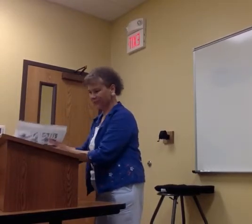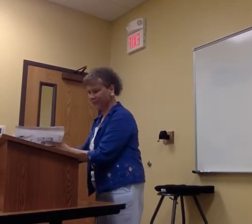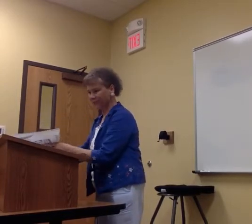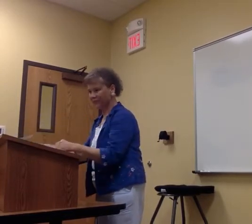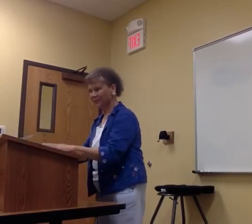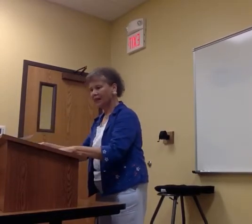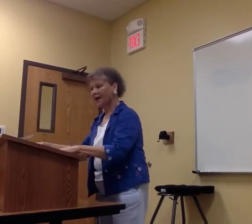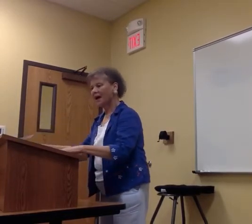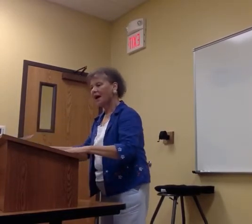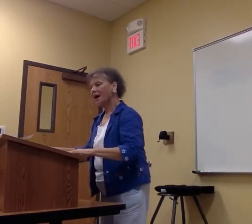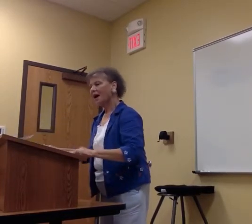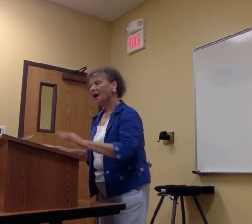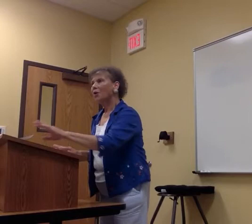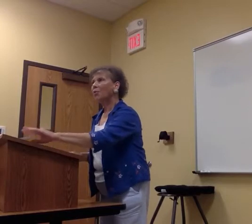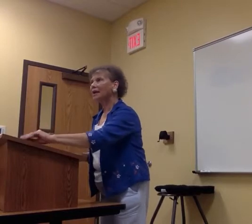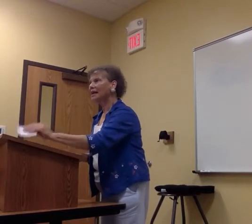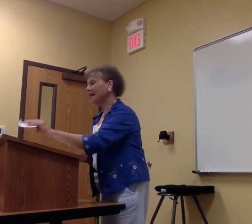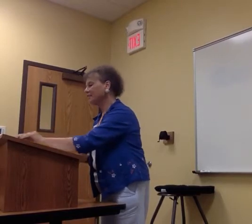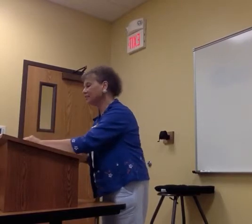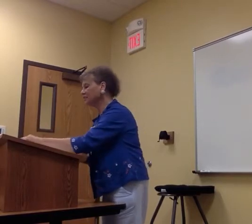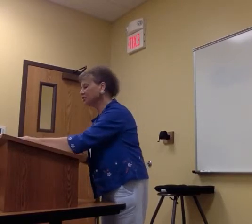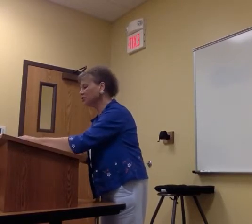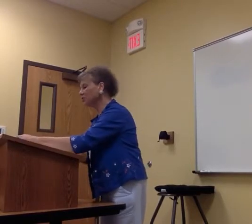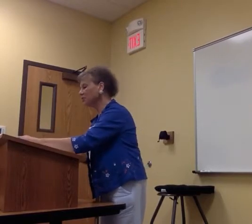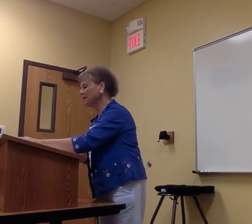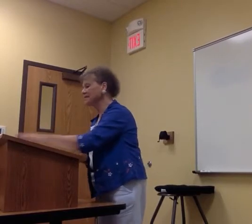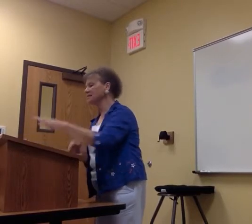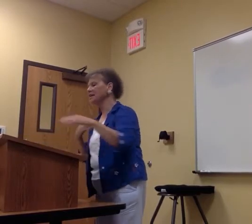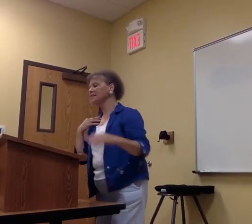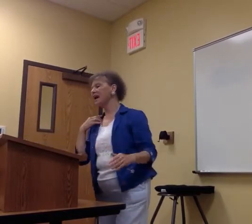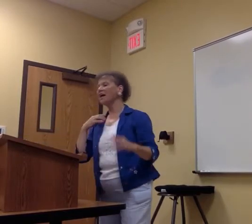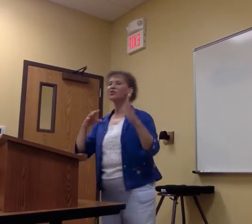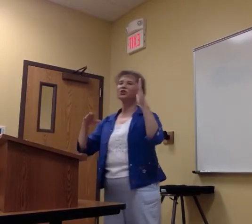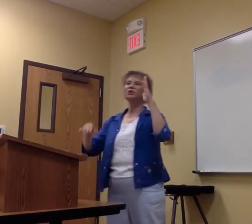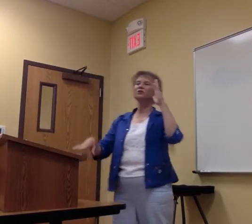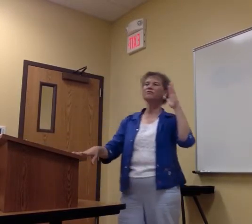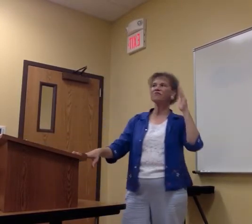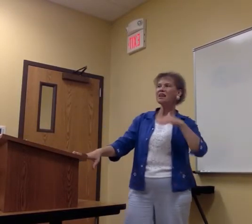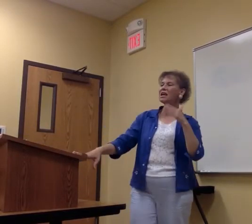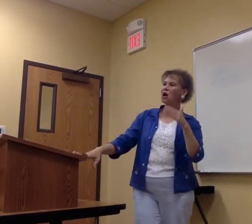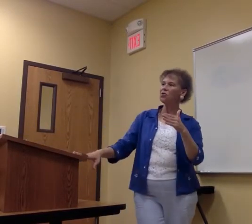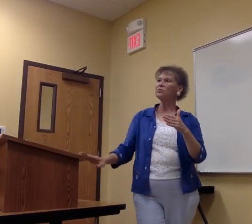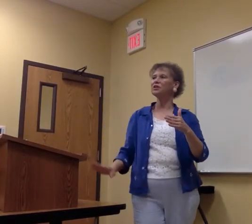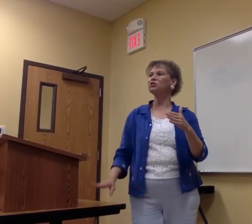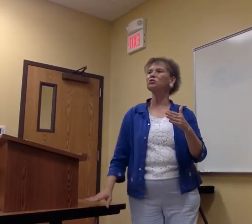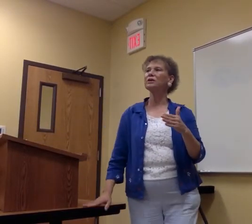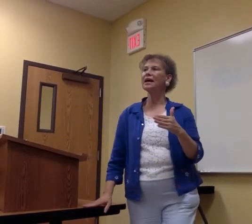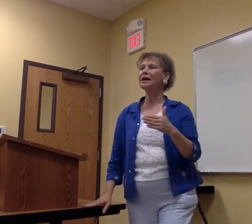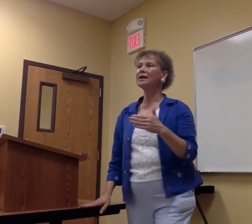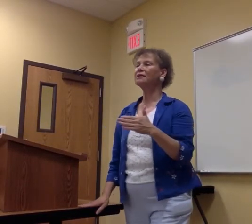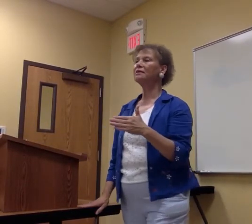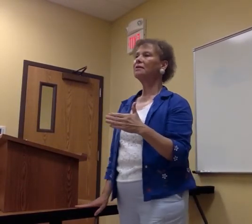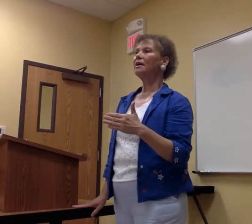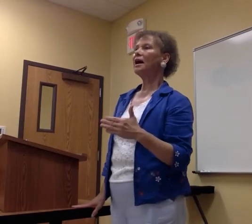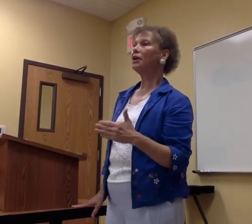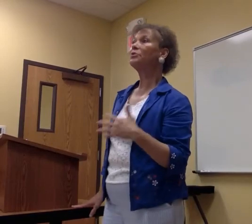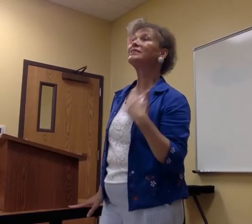What I'd like for us to do is the other video that you can retell the story is the story